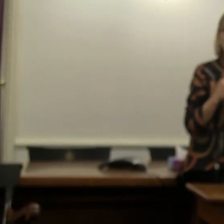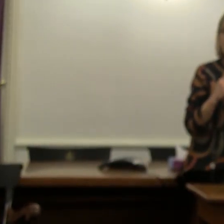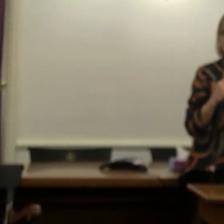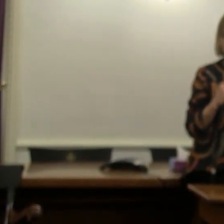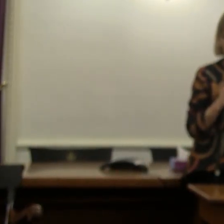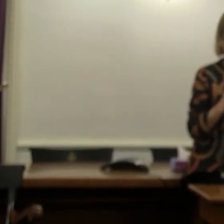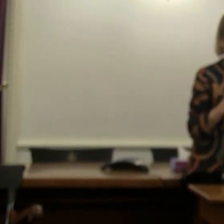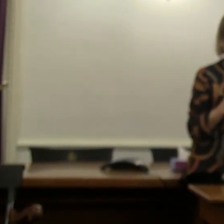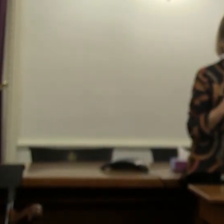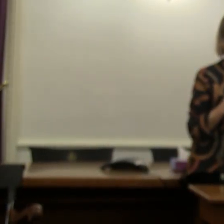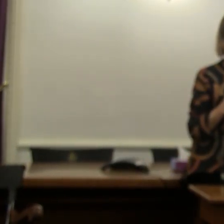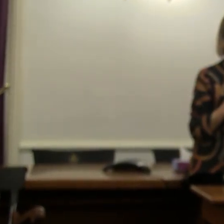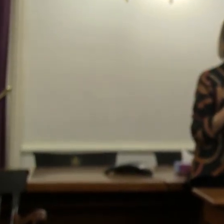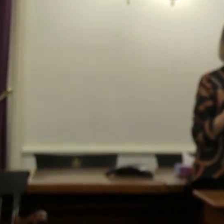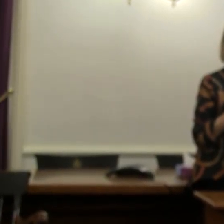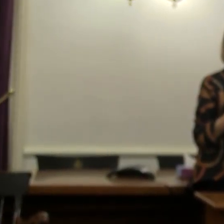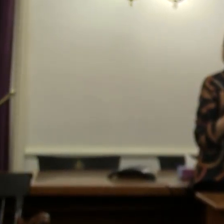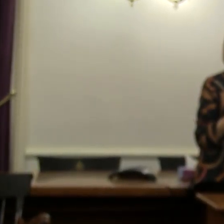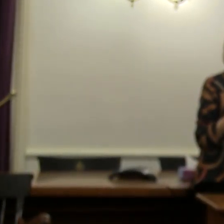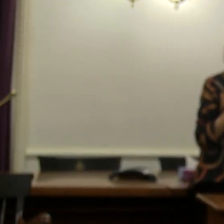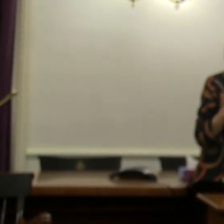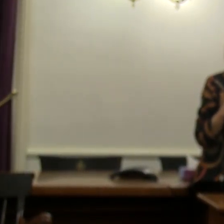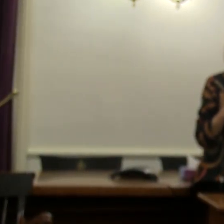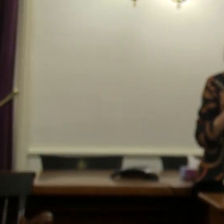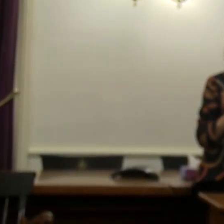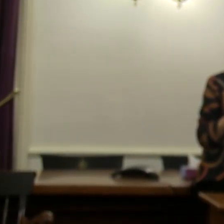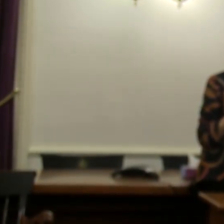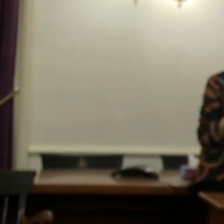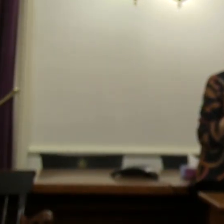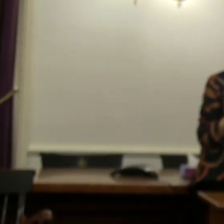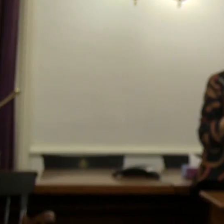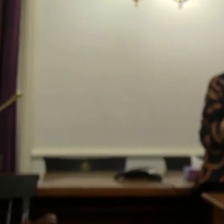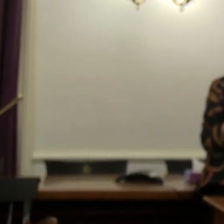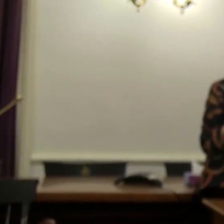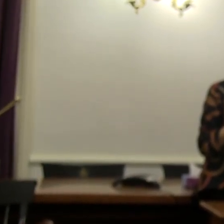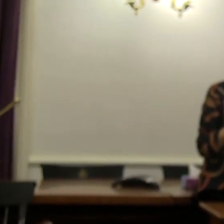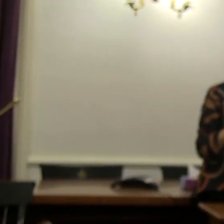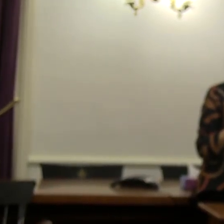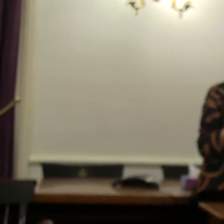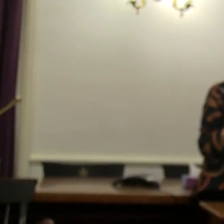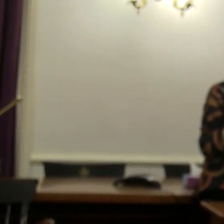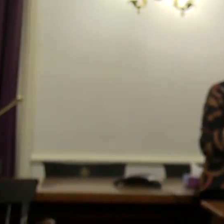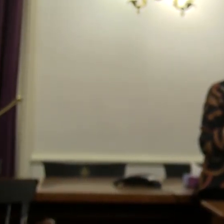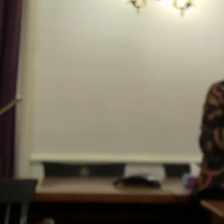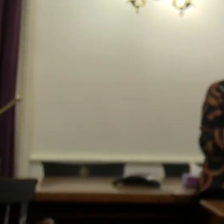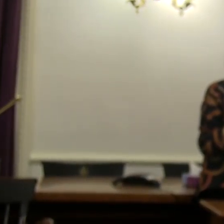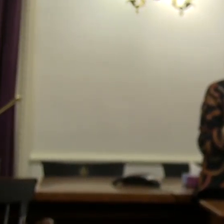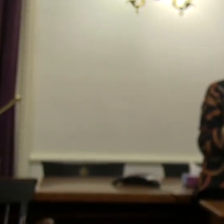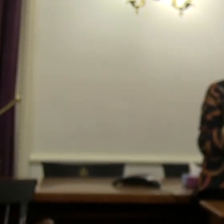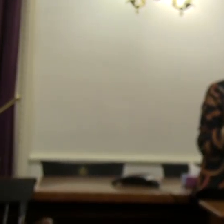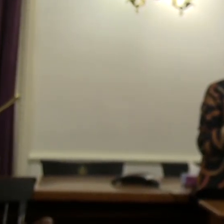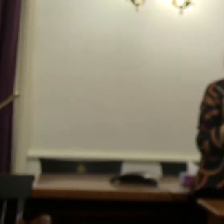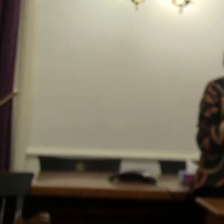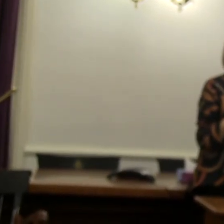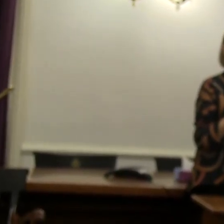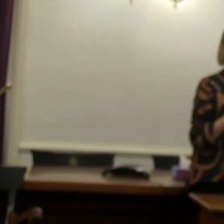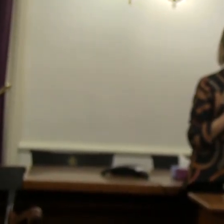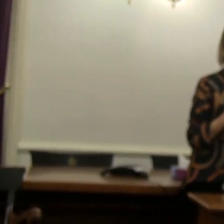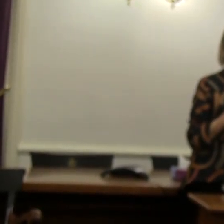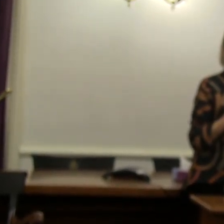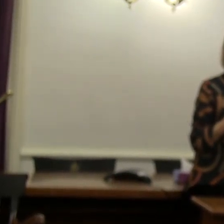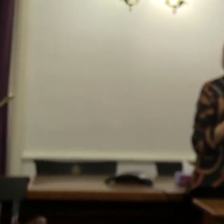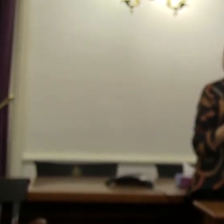grab an agenda for the day at the outer table or over here to know when and where everything is happening. We have a really full day for everybody, and we're